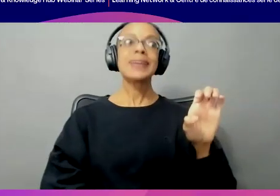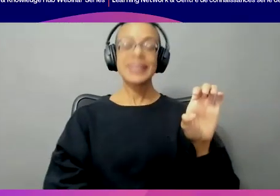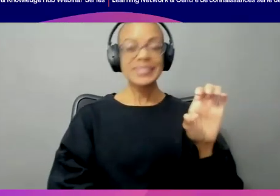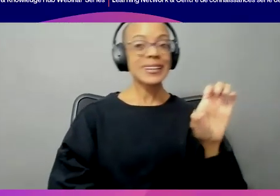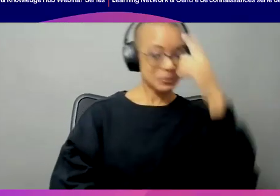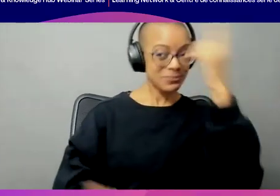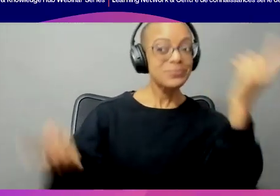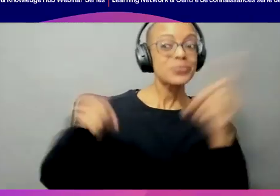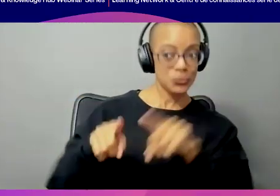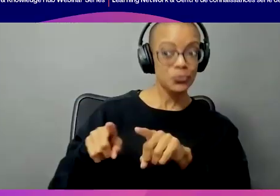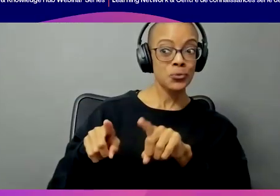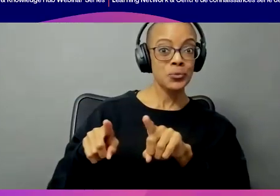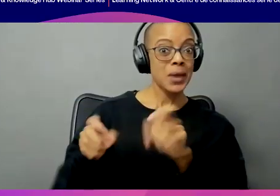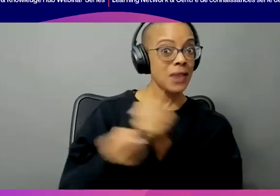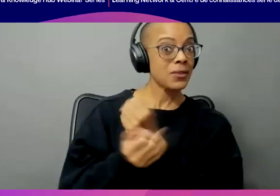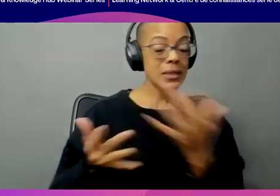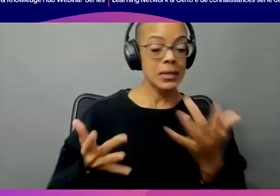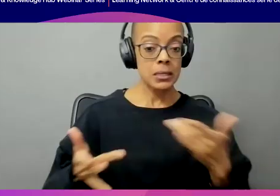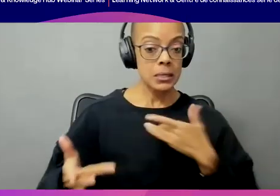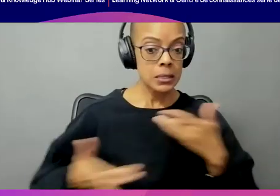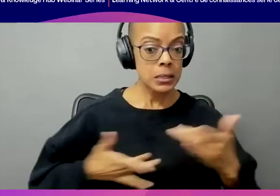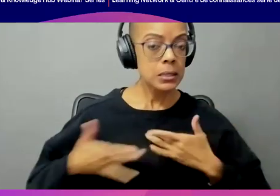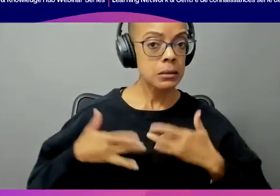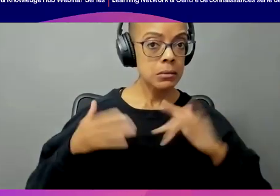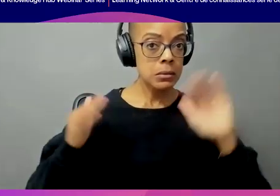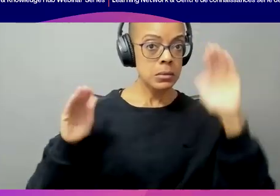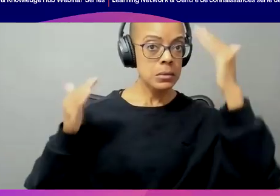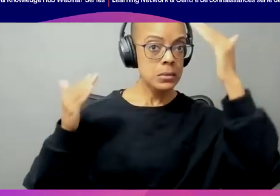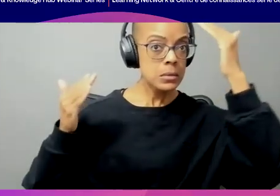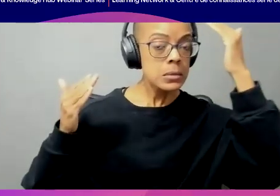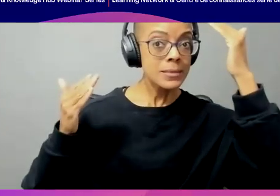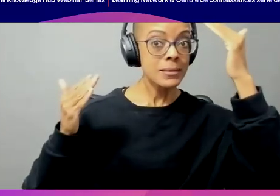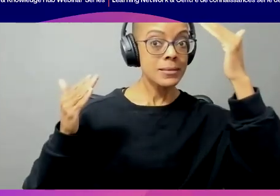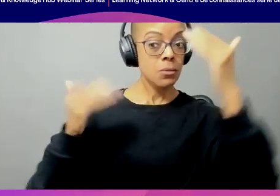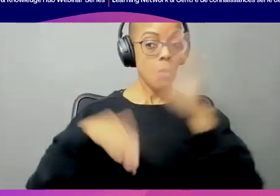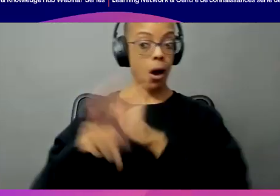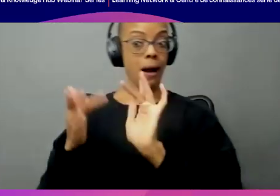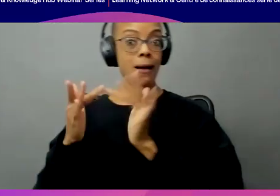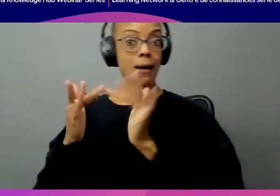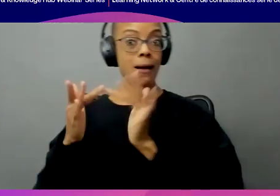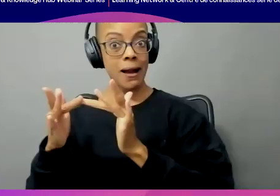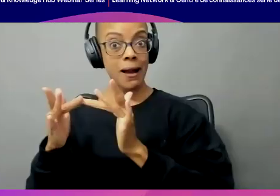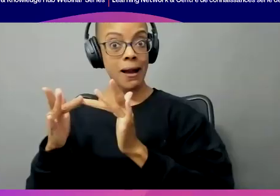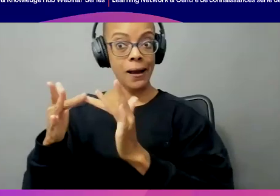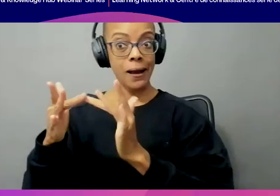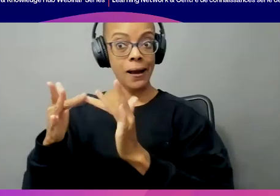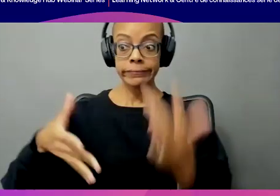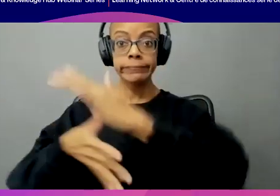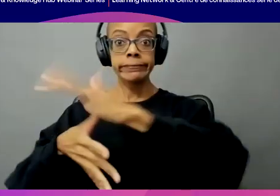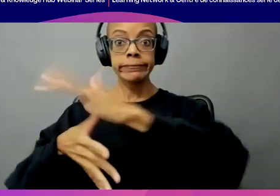that virtual activities will be favored over everything else at some